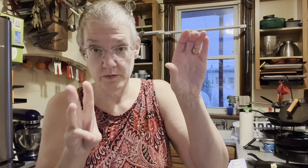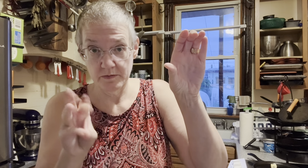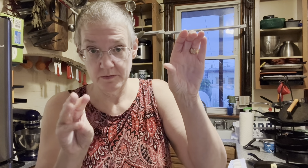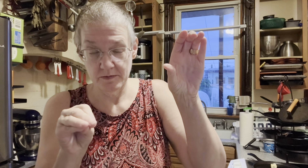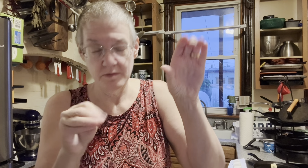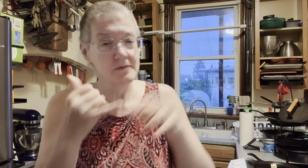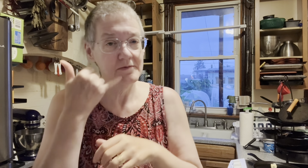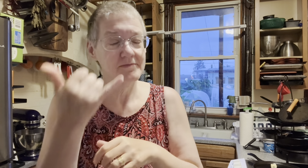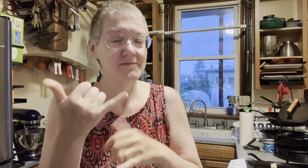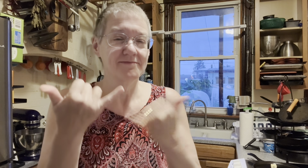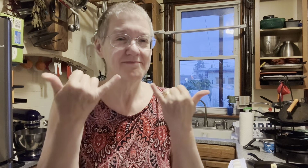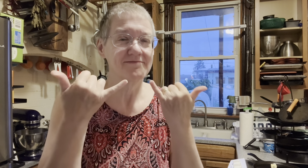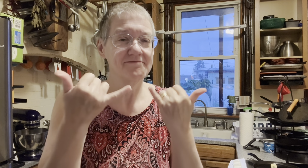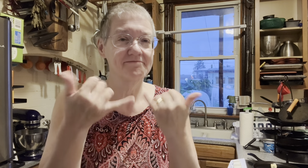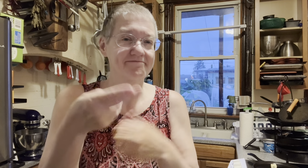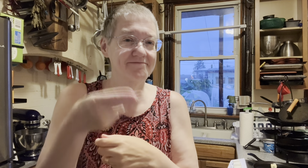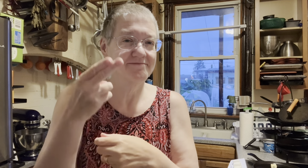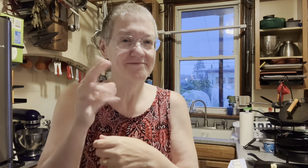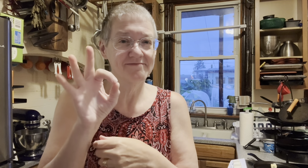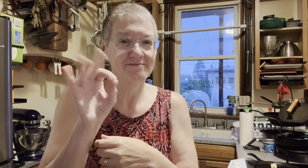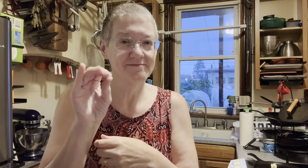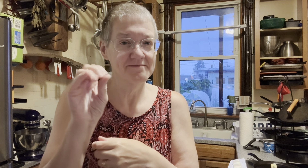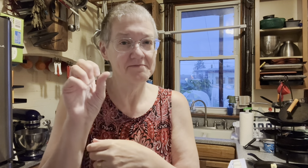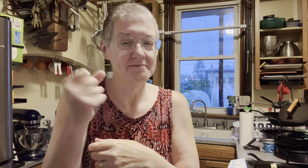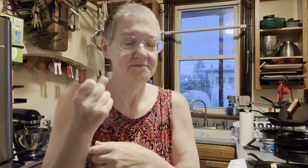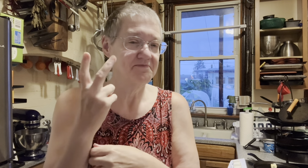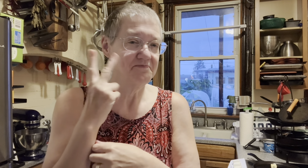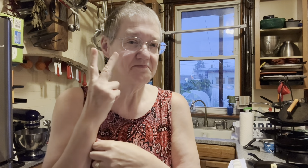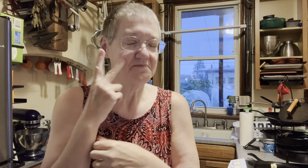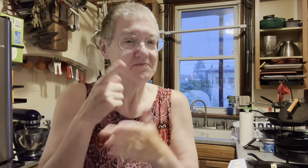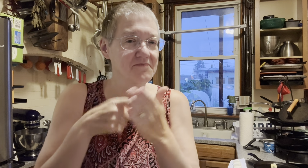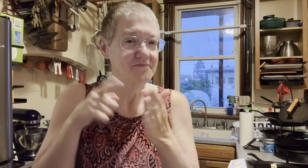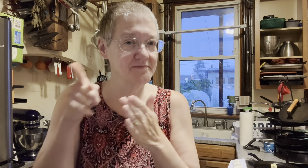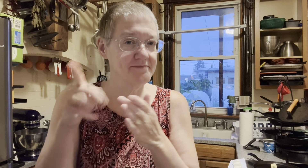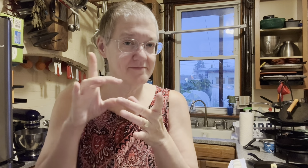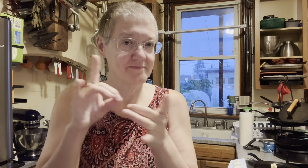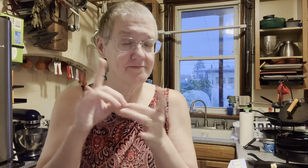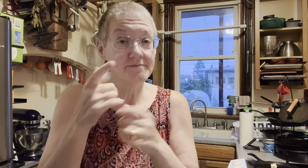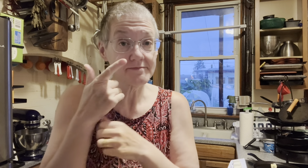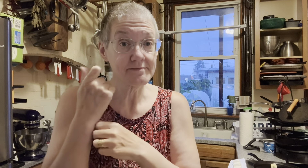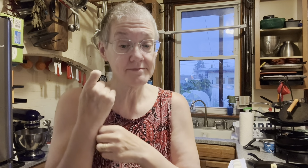or the bottom number's below 60, he has to call. It's in the high 90s, so we'll see what they want.